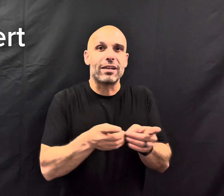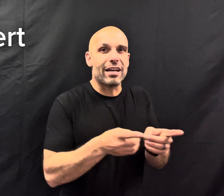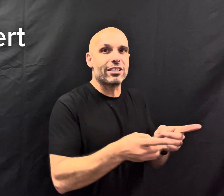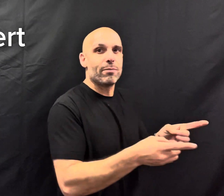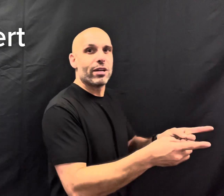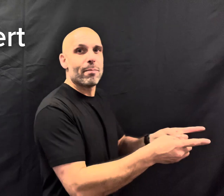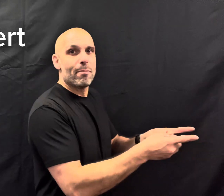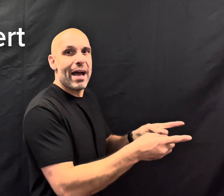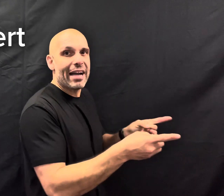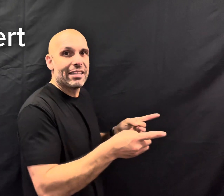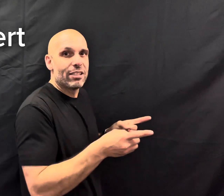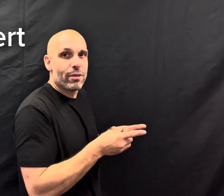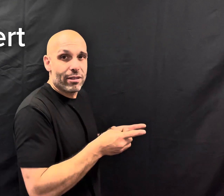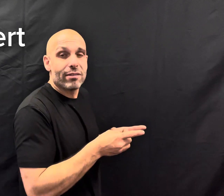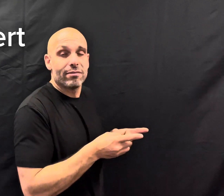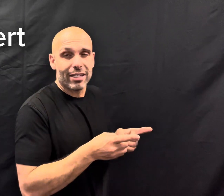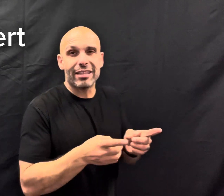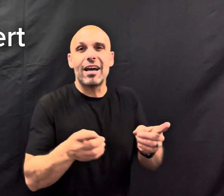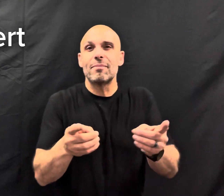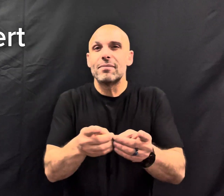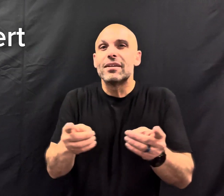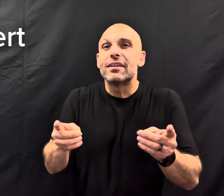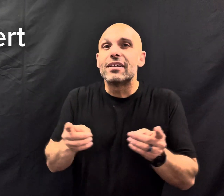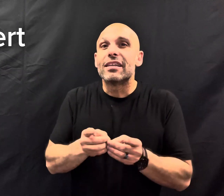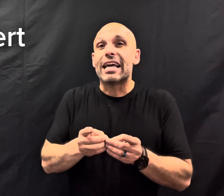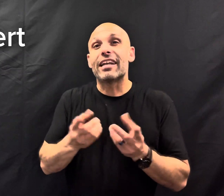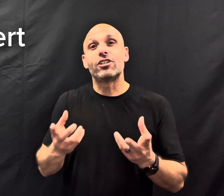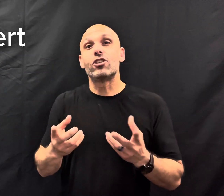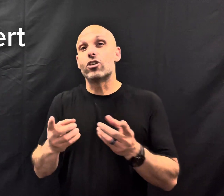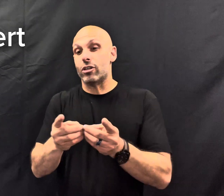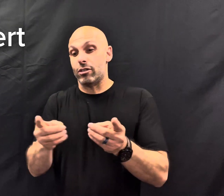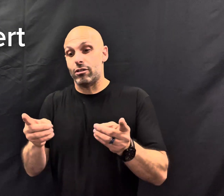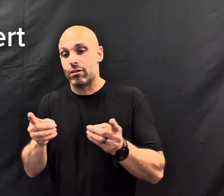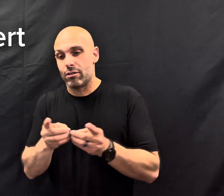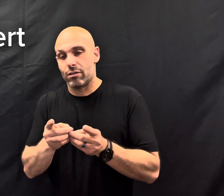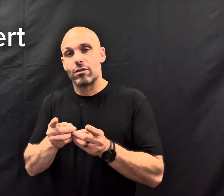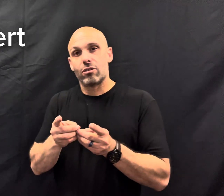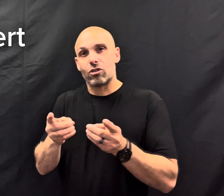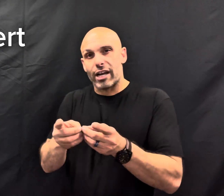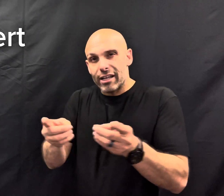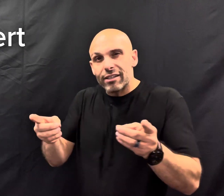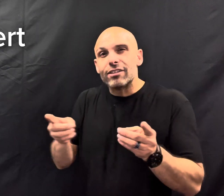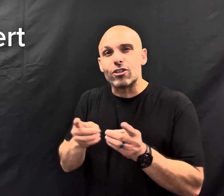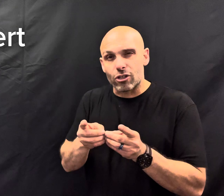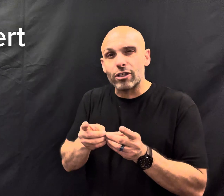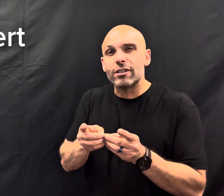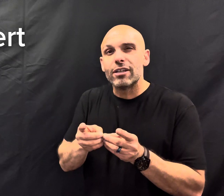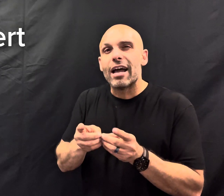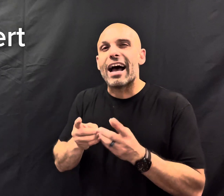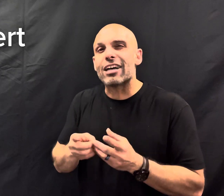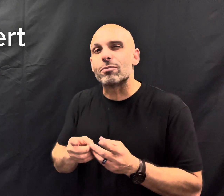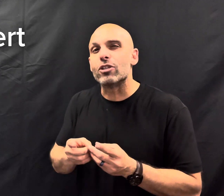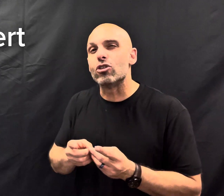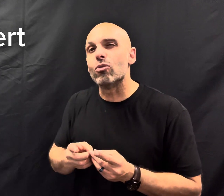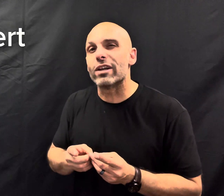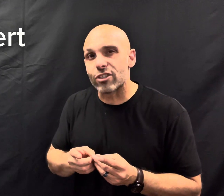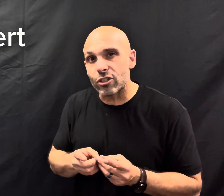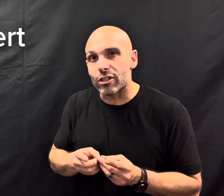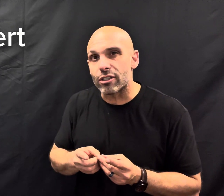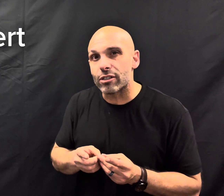actually bring them back a little bit like that. That is dessert. Try it, dessert. Ask me, do you want dessert?